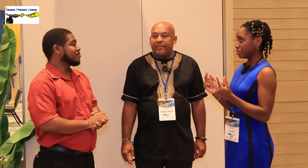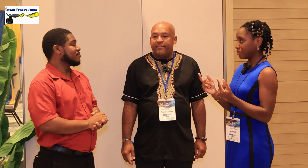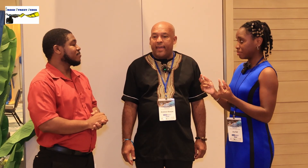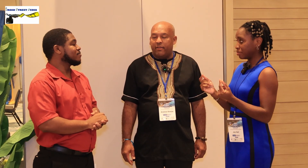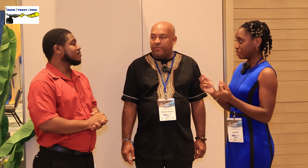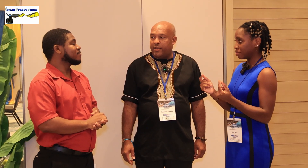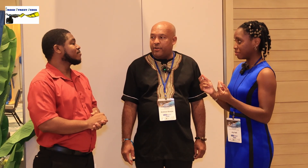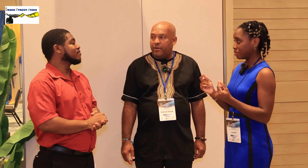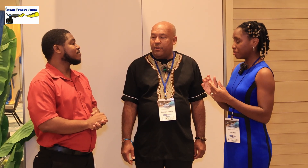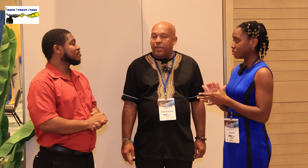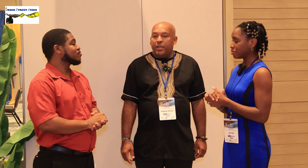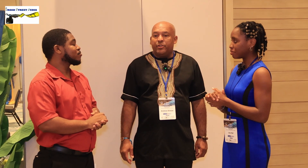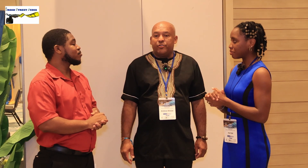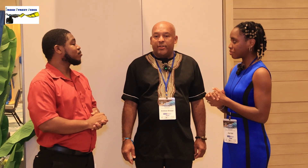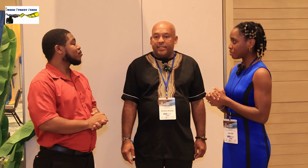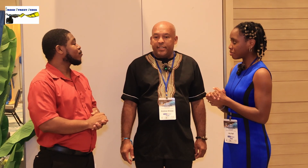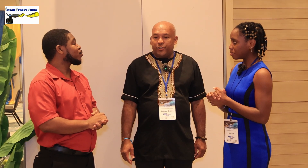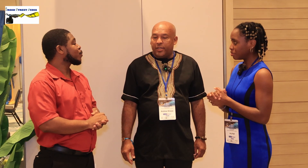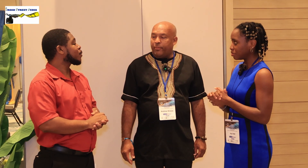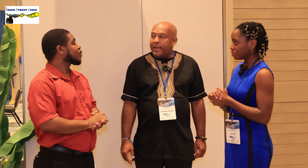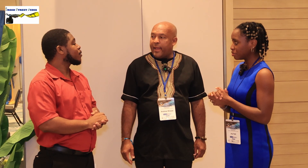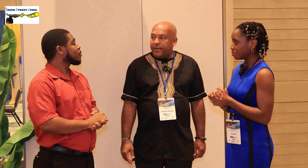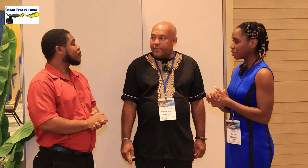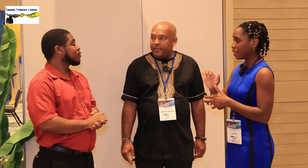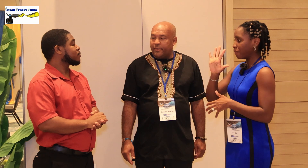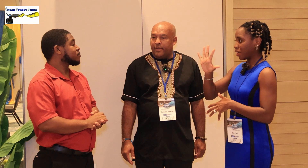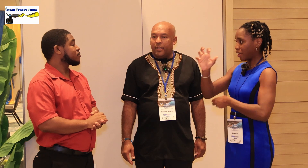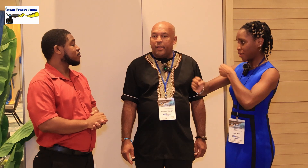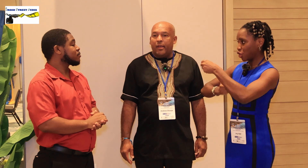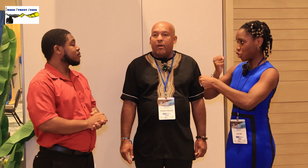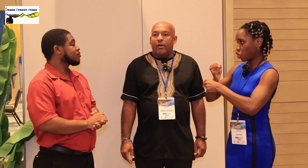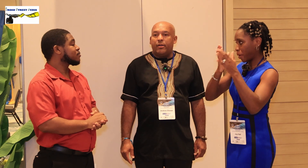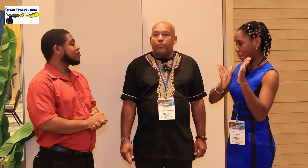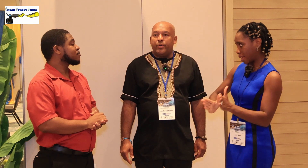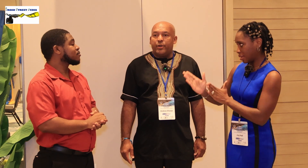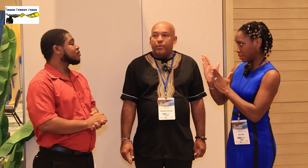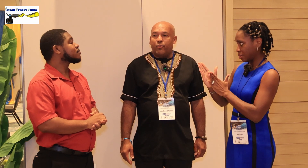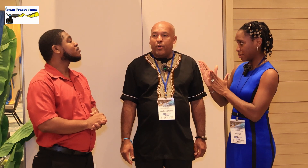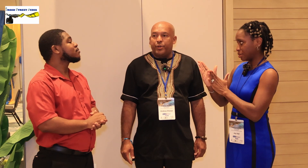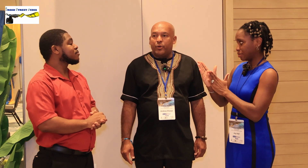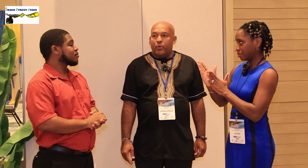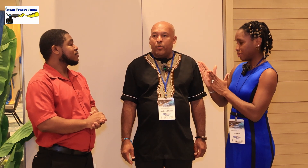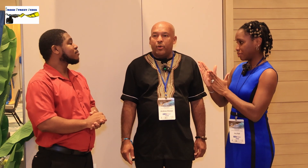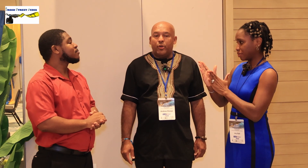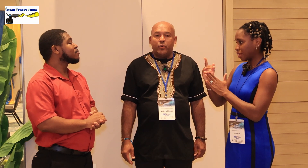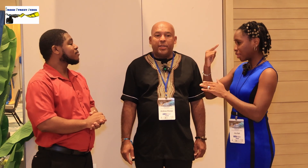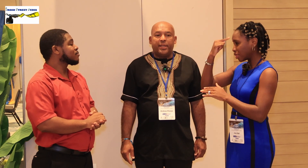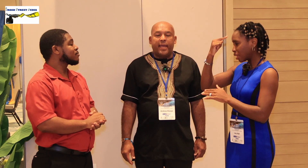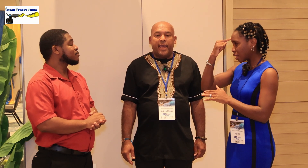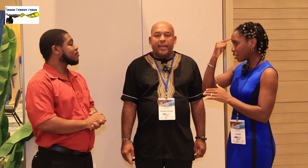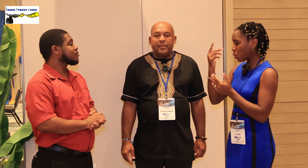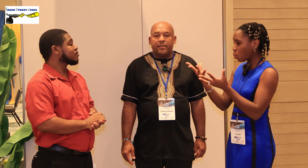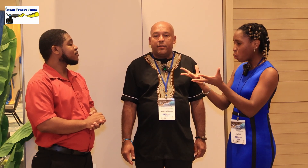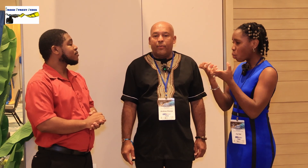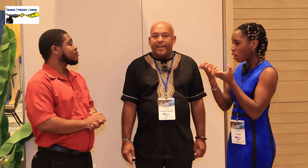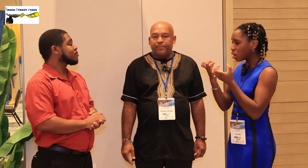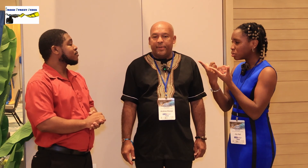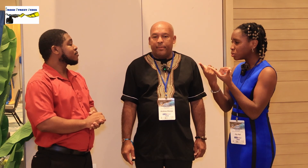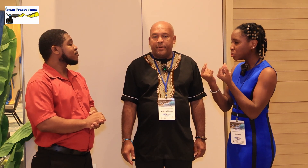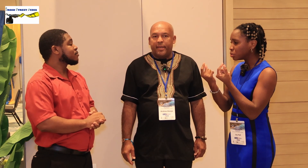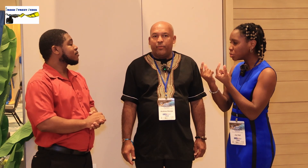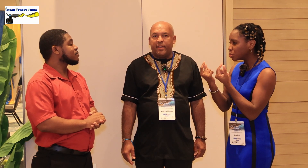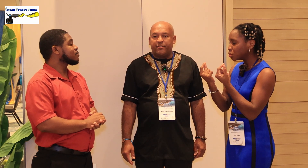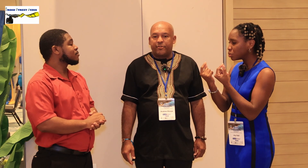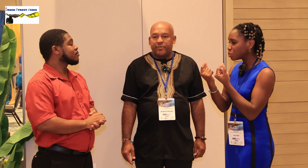is do a 5-year strategic plan on where we want to go, looking at the